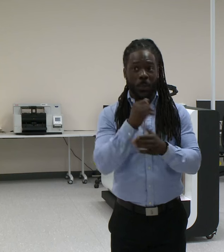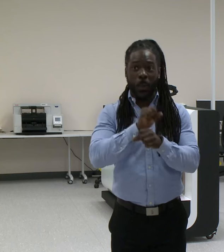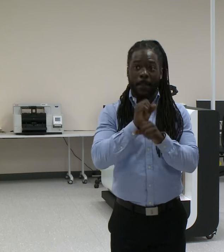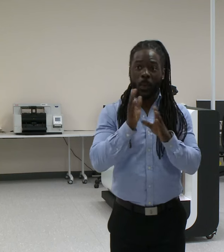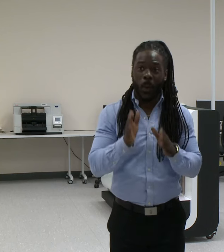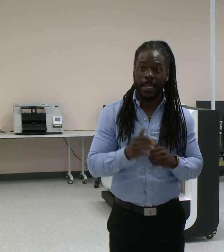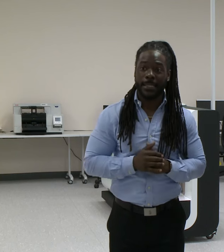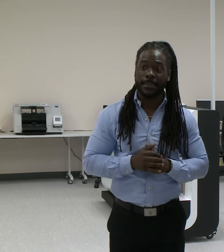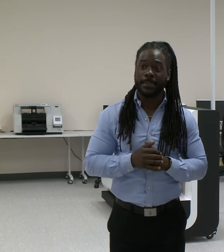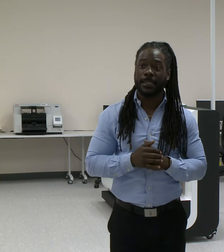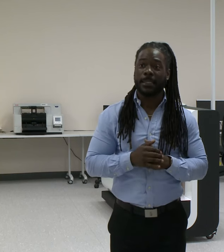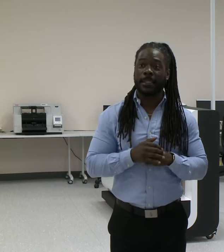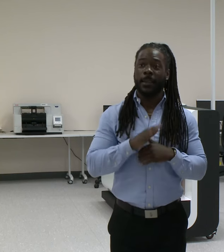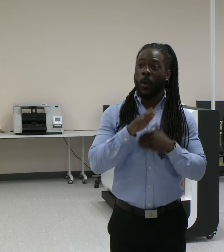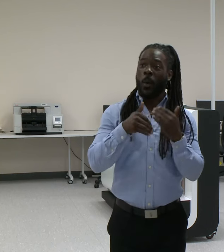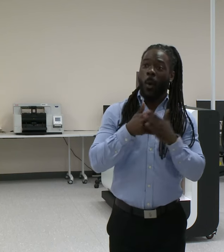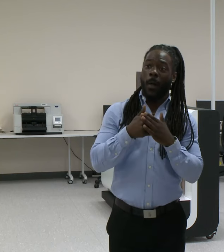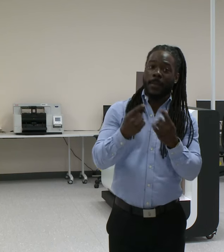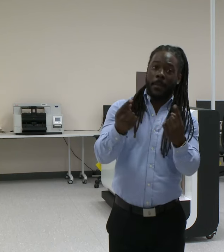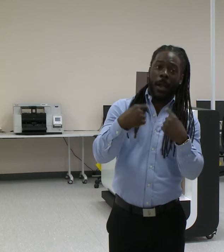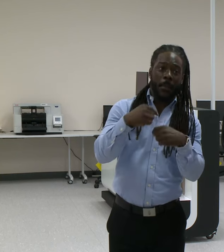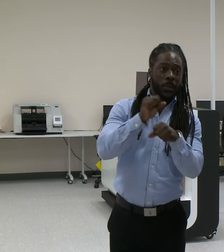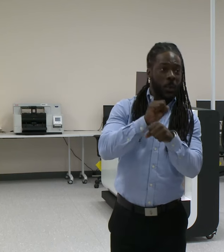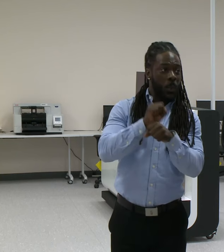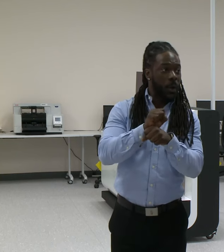employees, all coming to work